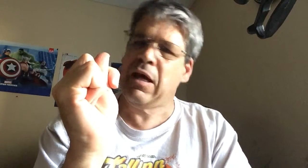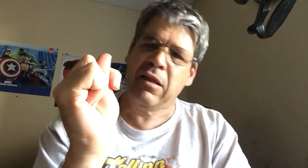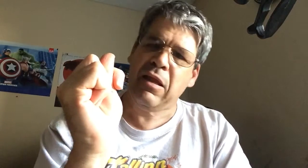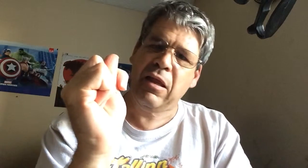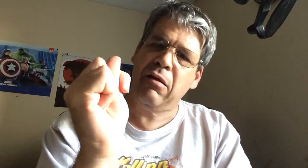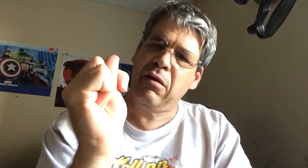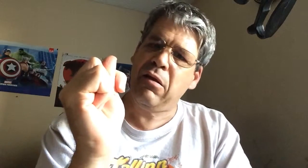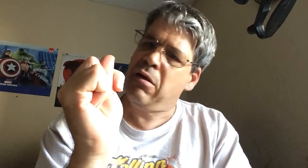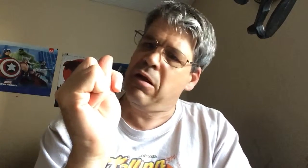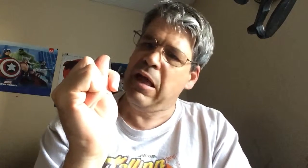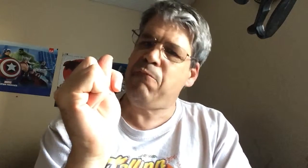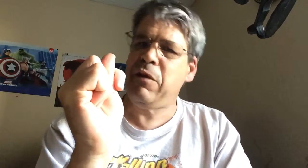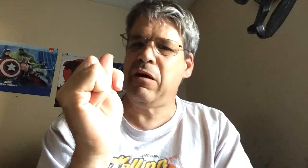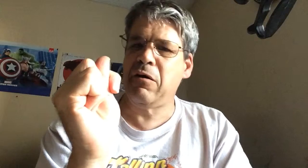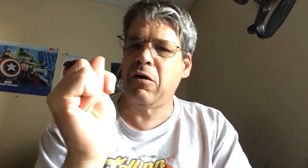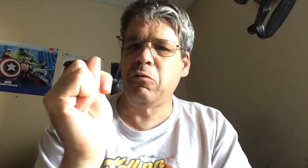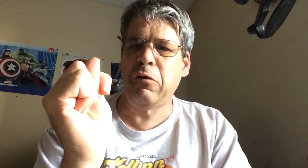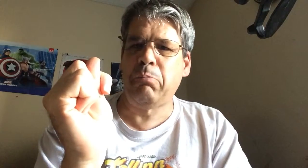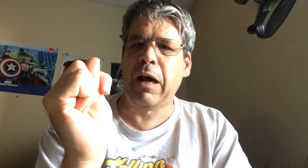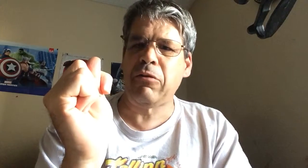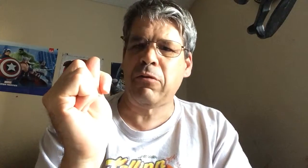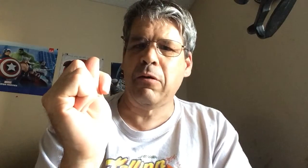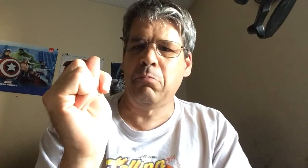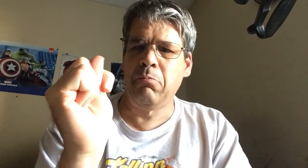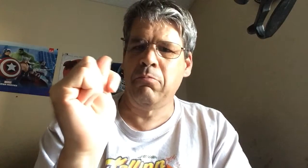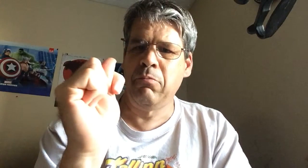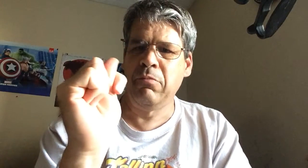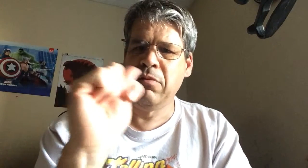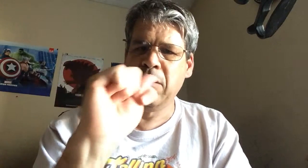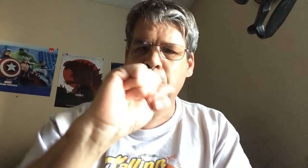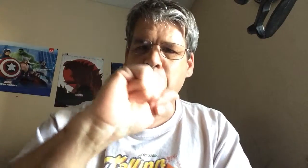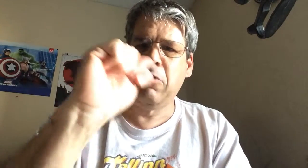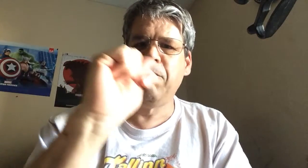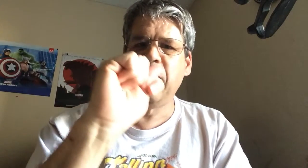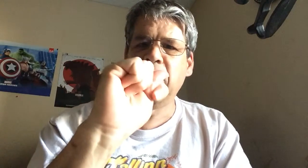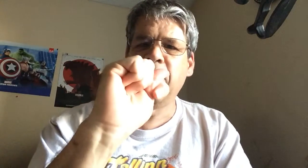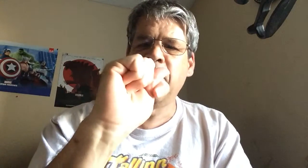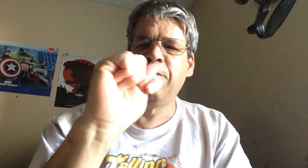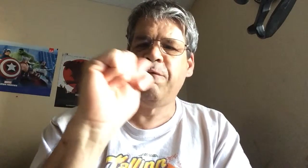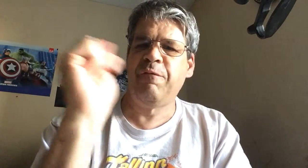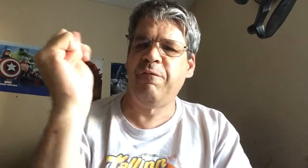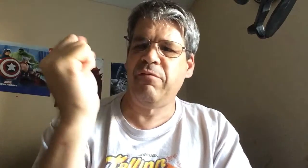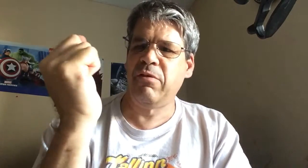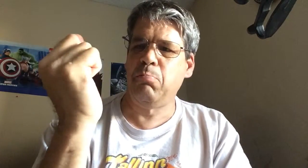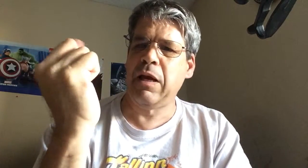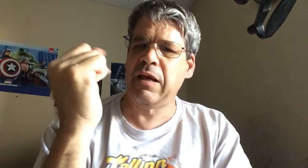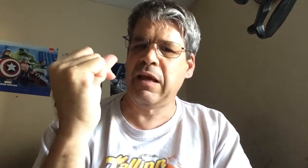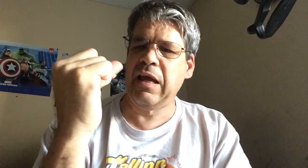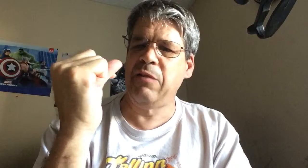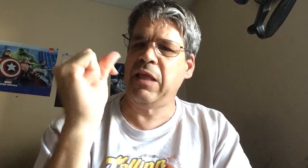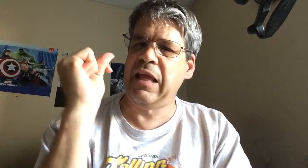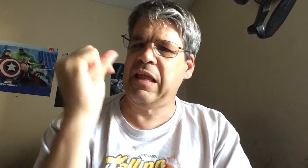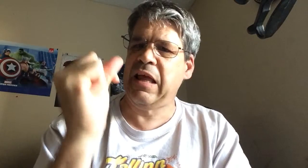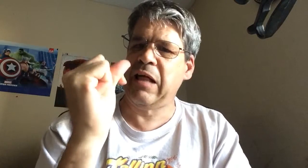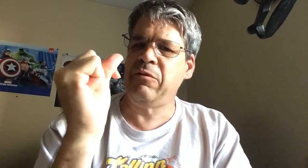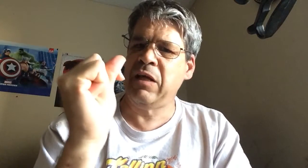And if you go to the bathroom, move your make a decent